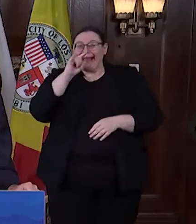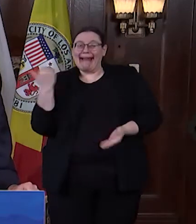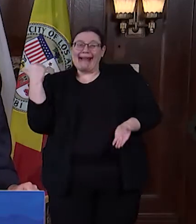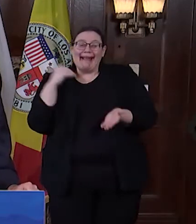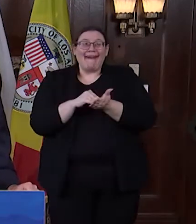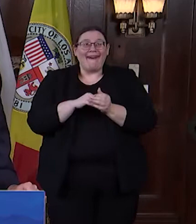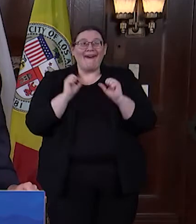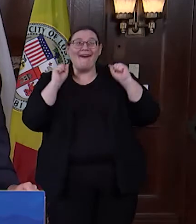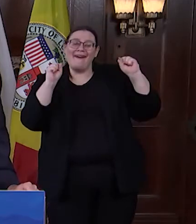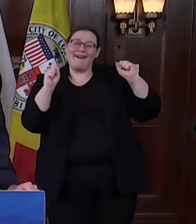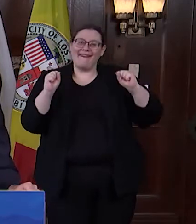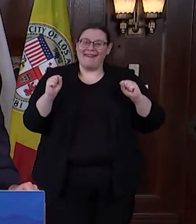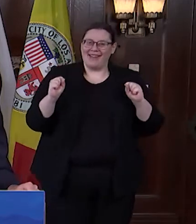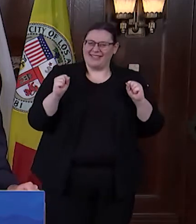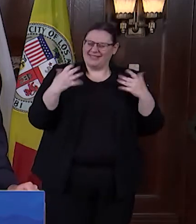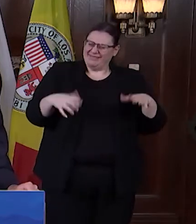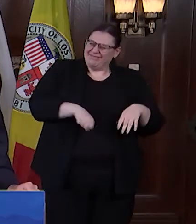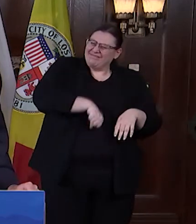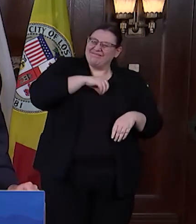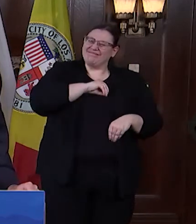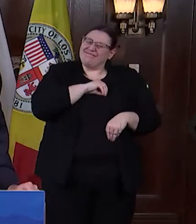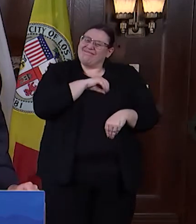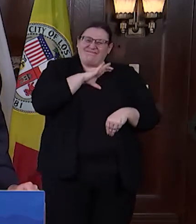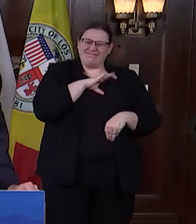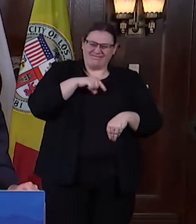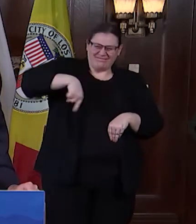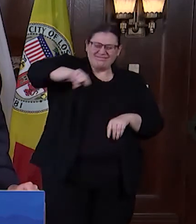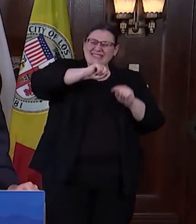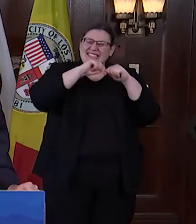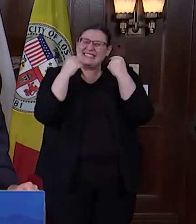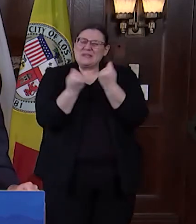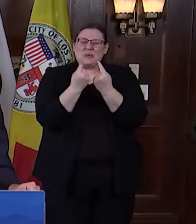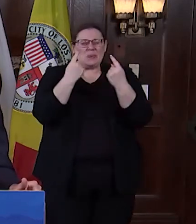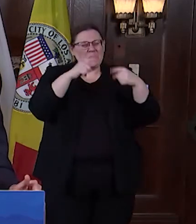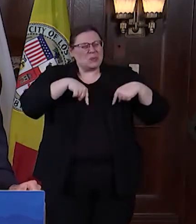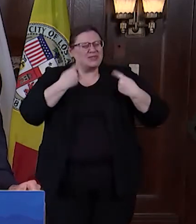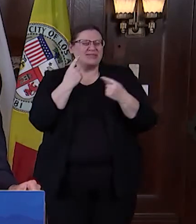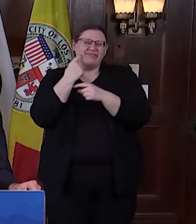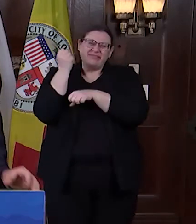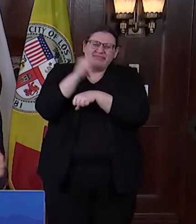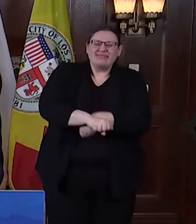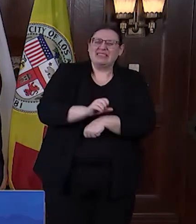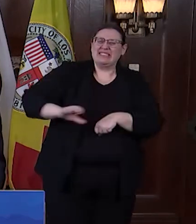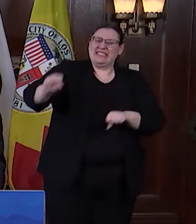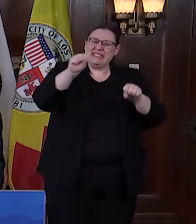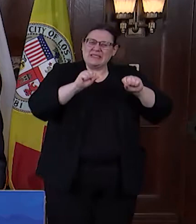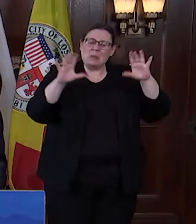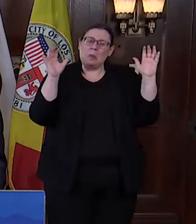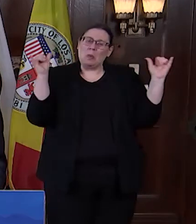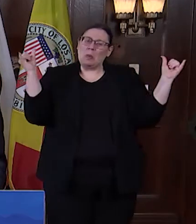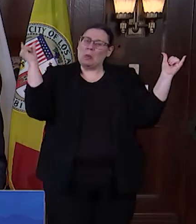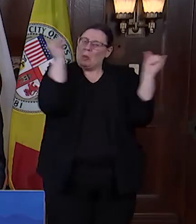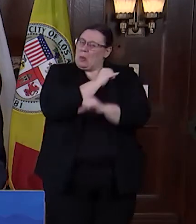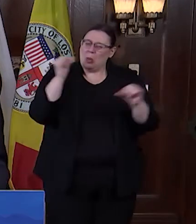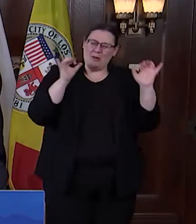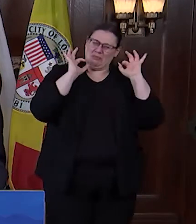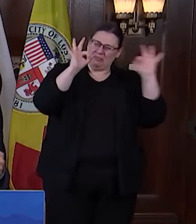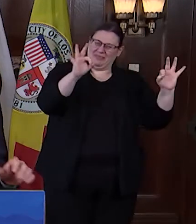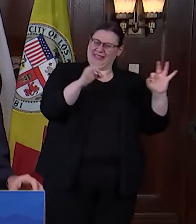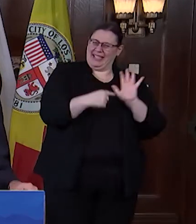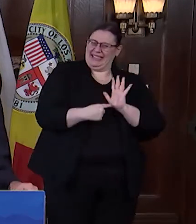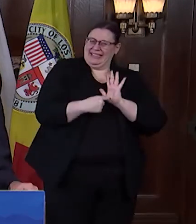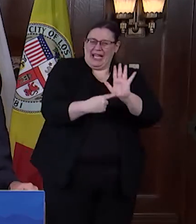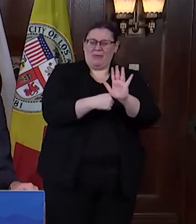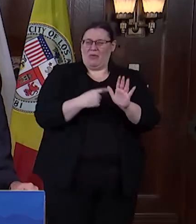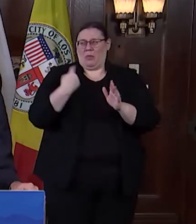We couldn't help but feel that pride in this team and what they have overcome and what they have sacrificed as a metaphor for us for